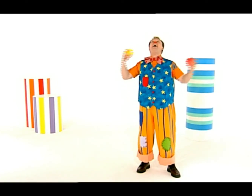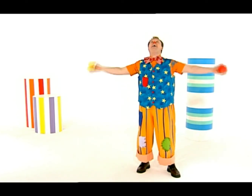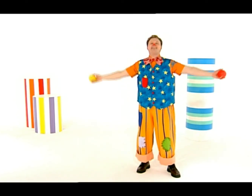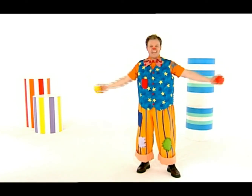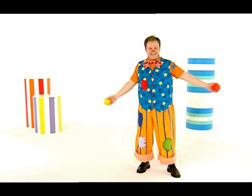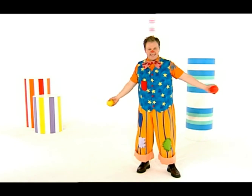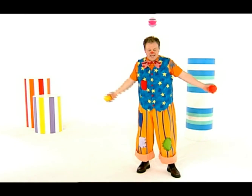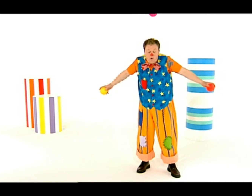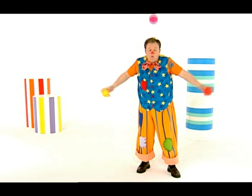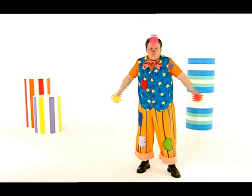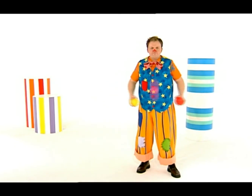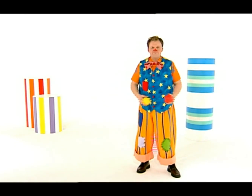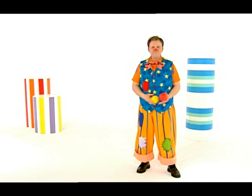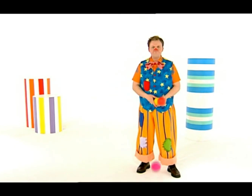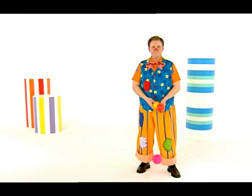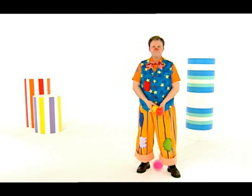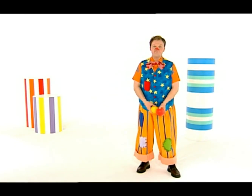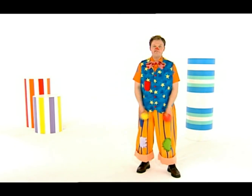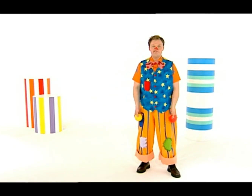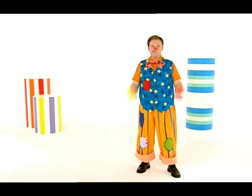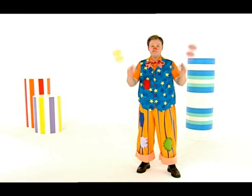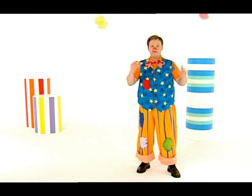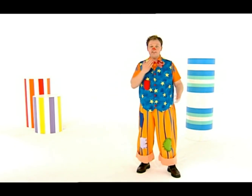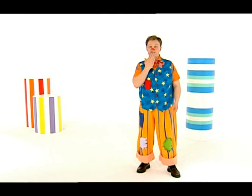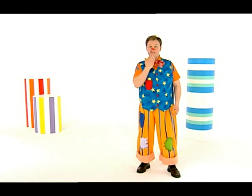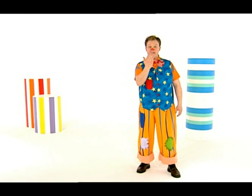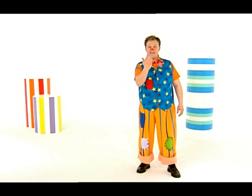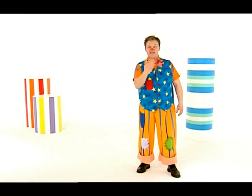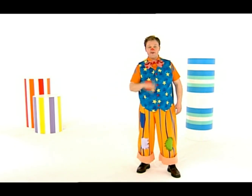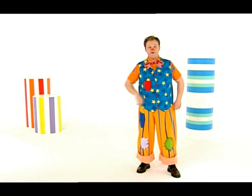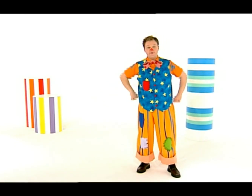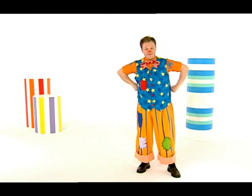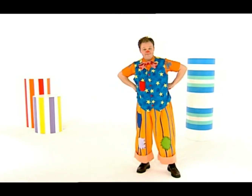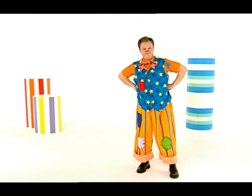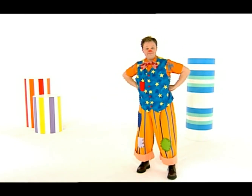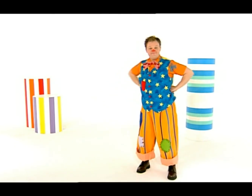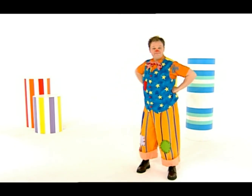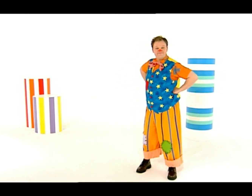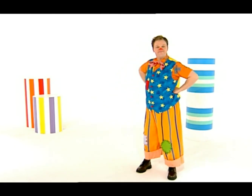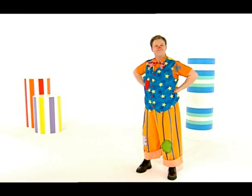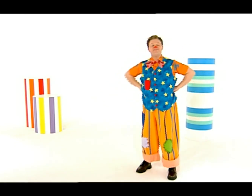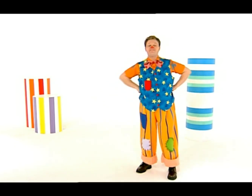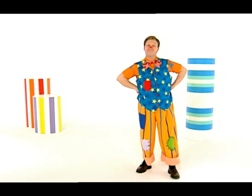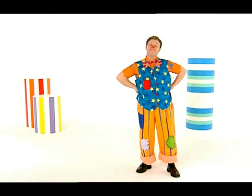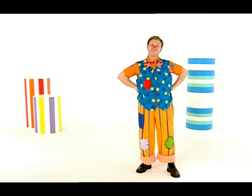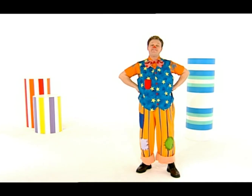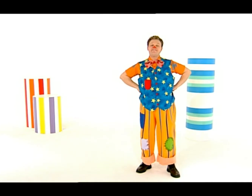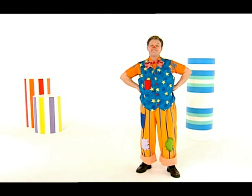ha! Thank you! Oh! Oh dear! Thank you! What else do you like to do?